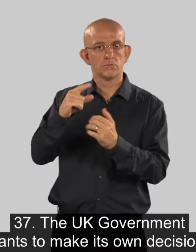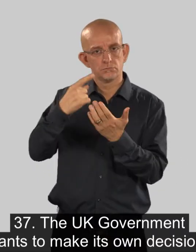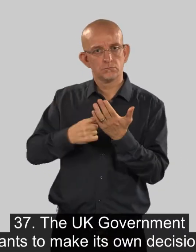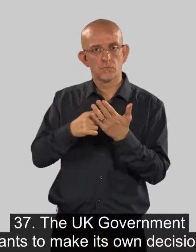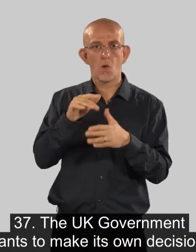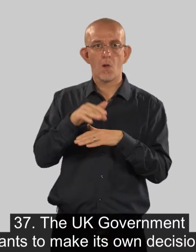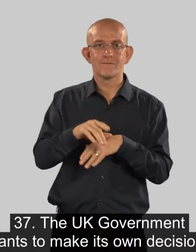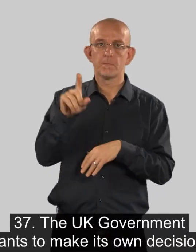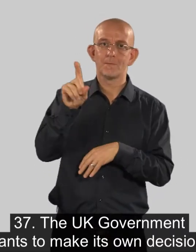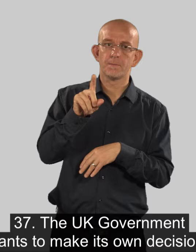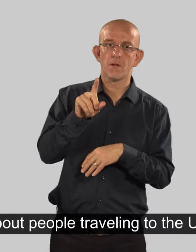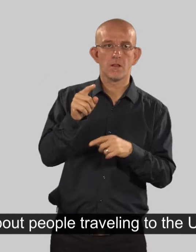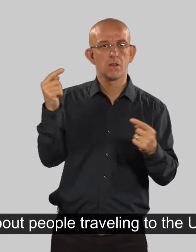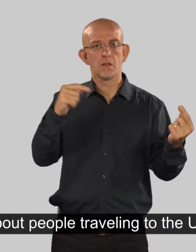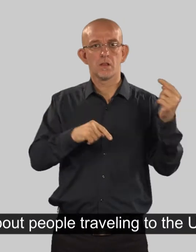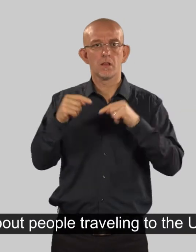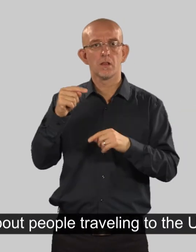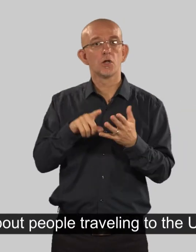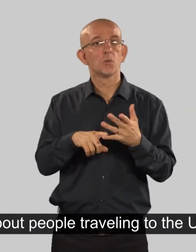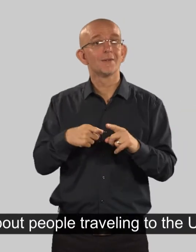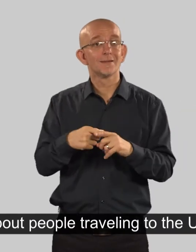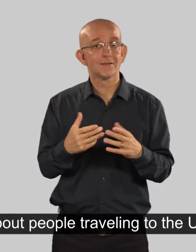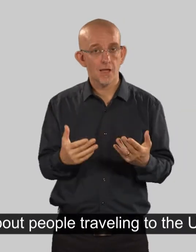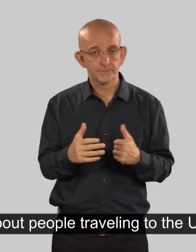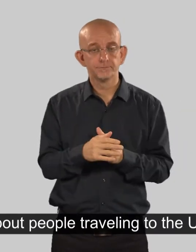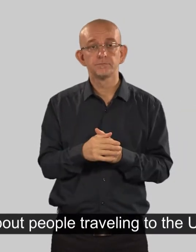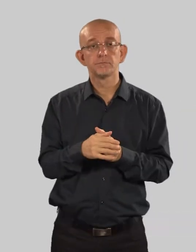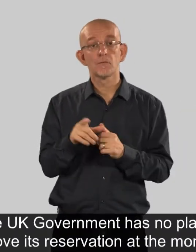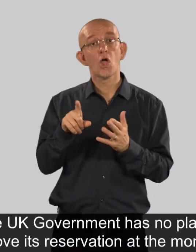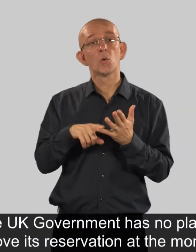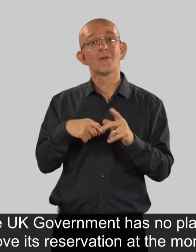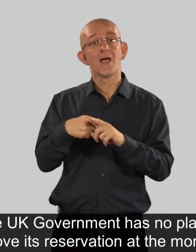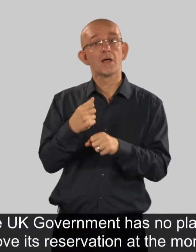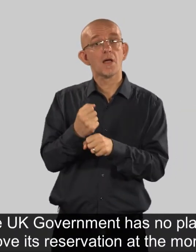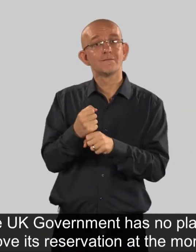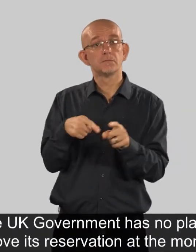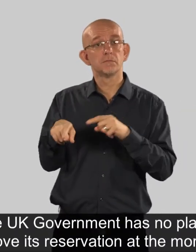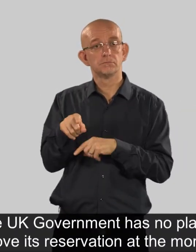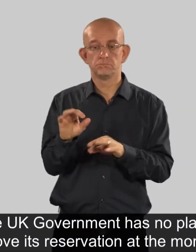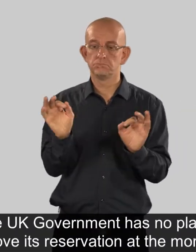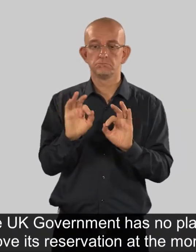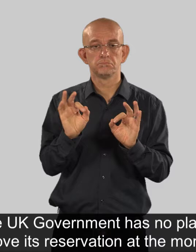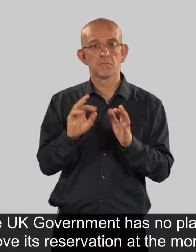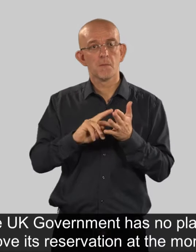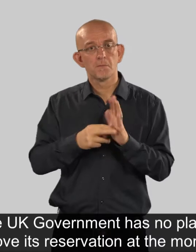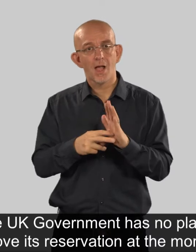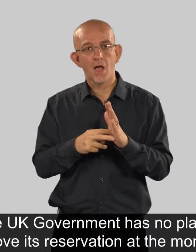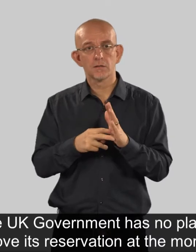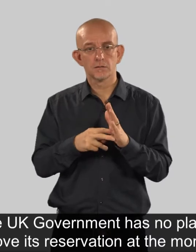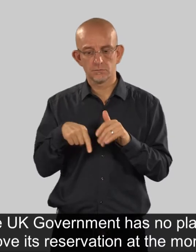about people travelling to the UK. The UK government has no plan to remove